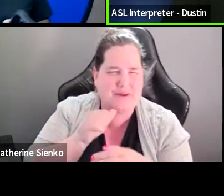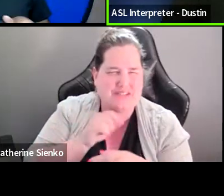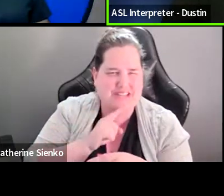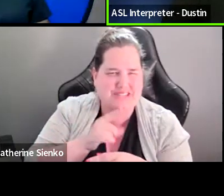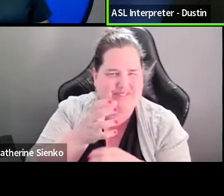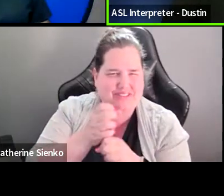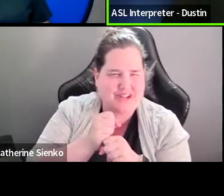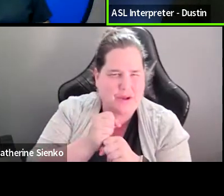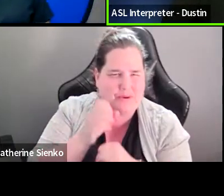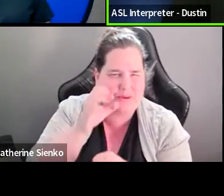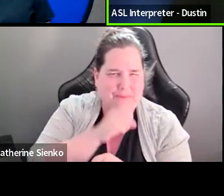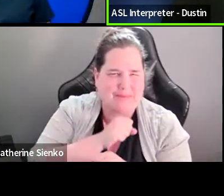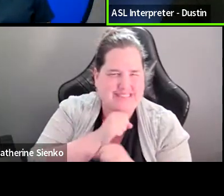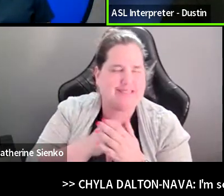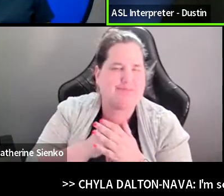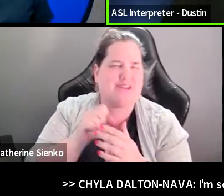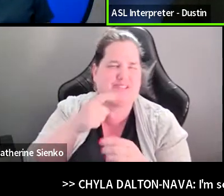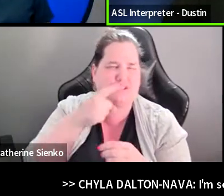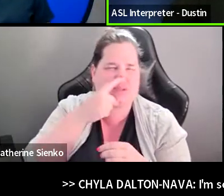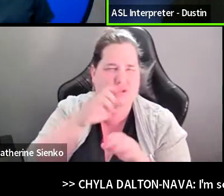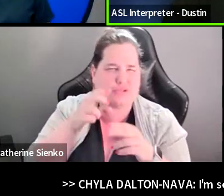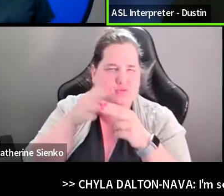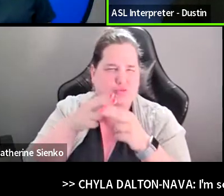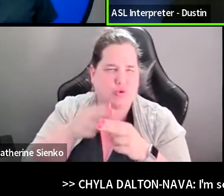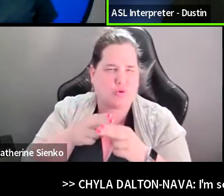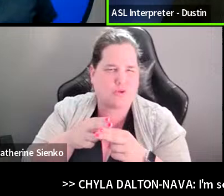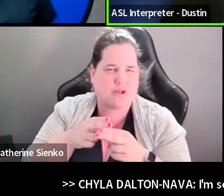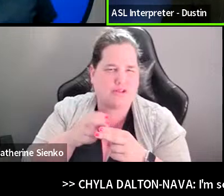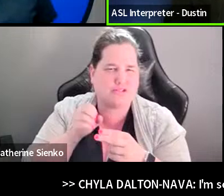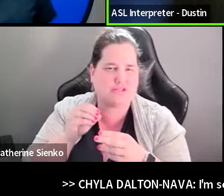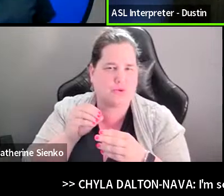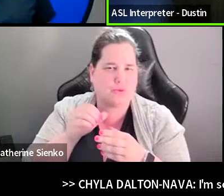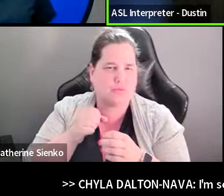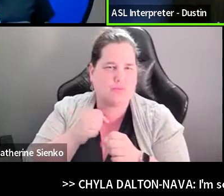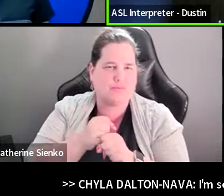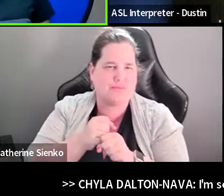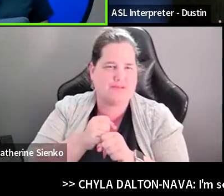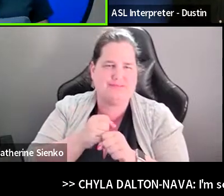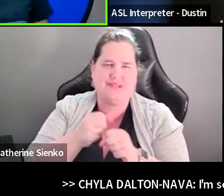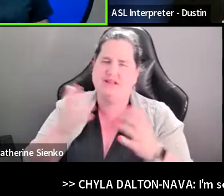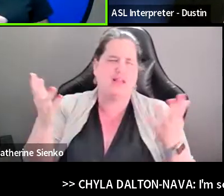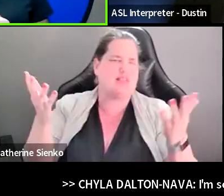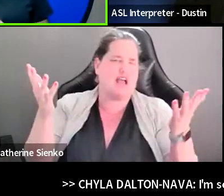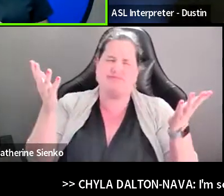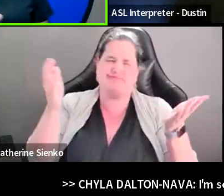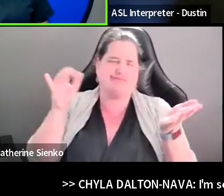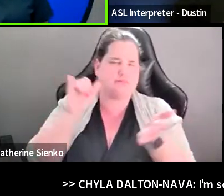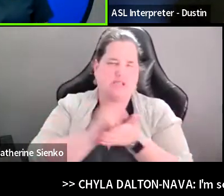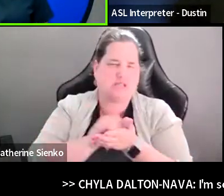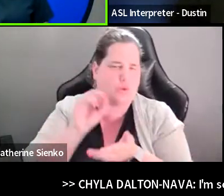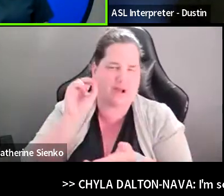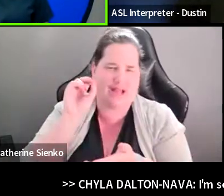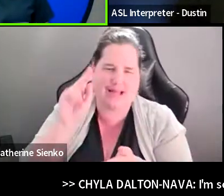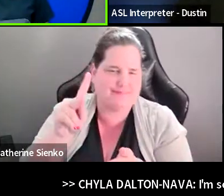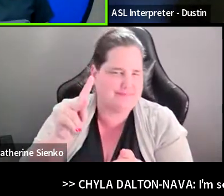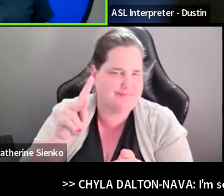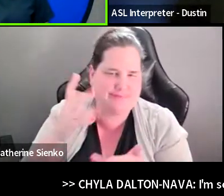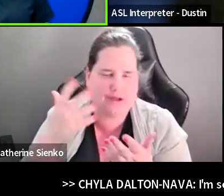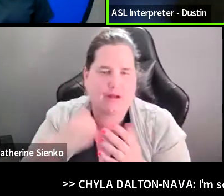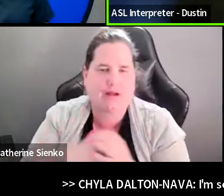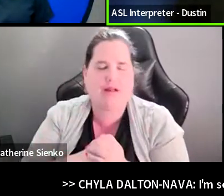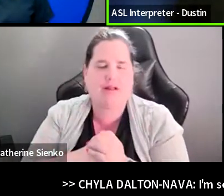Yeah. Well, it's funny. I mentioned that, but I wasn't sure if you got the message. So yeah, I if you wouldn't mind didn't doing a see roll it, I'm call. sorry. That's